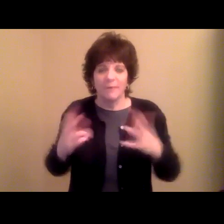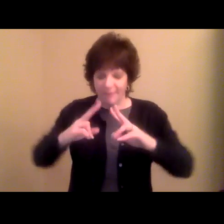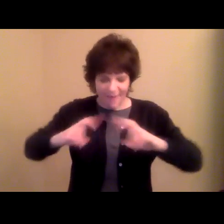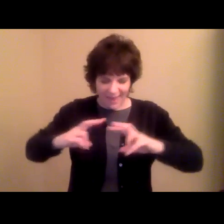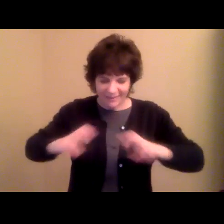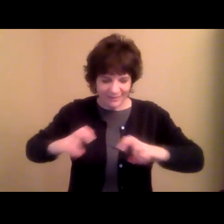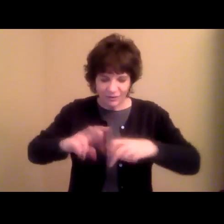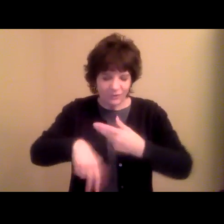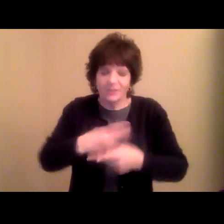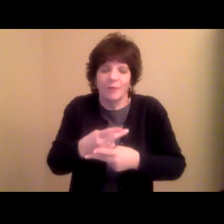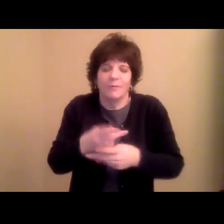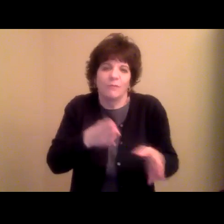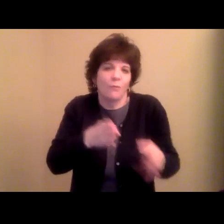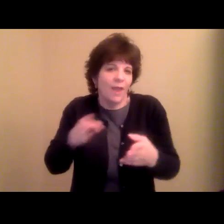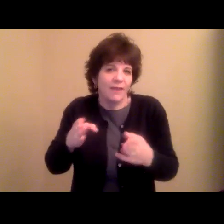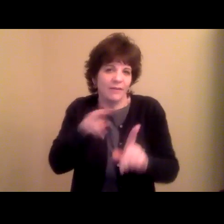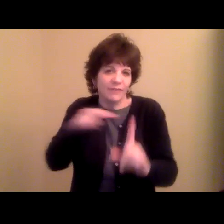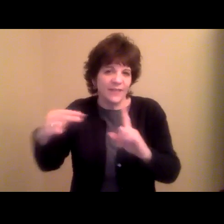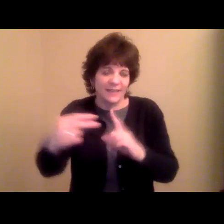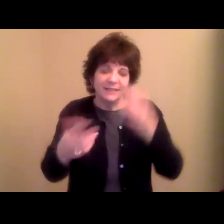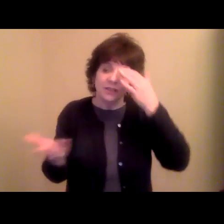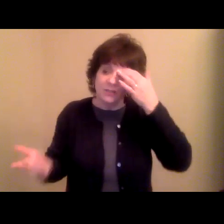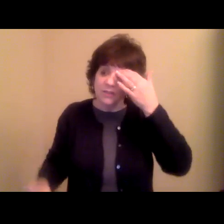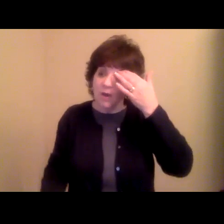analytical kind of way of thinking. So,